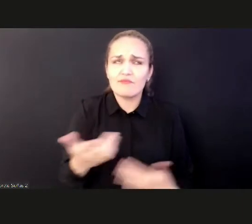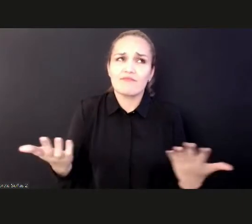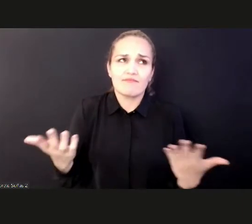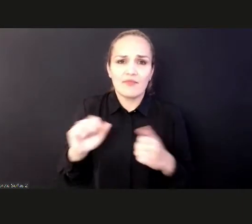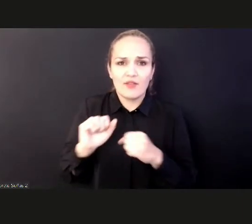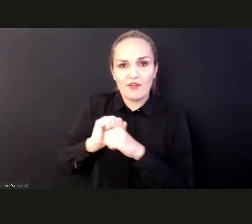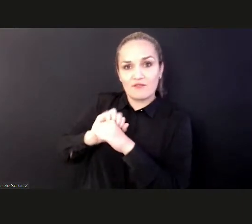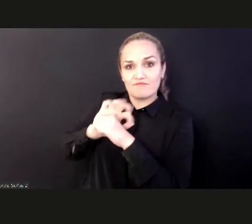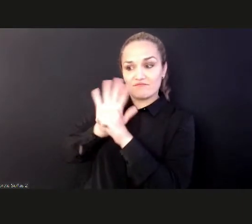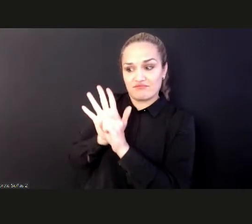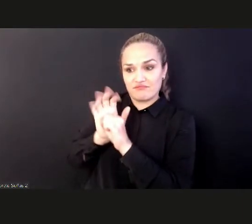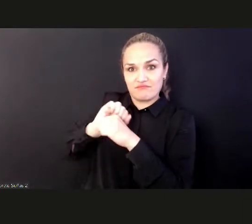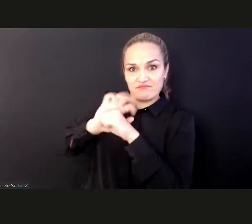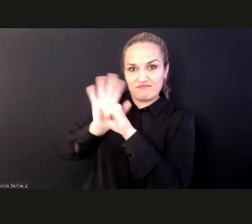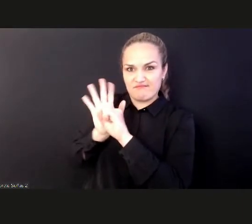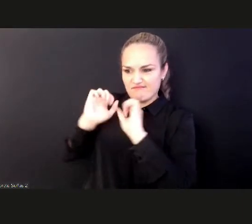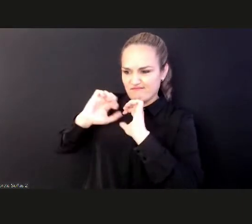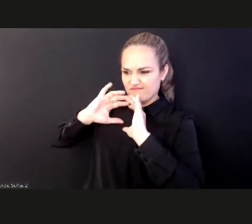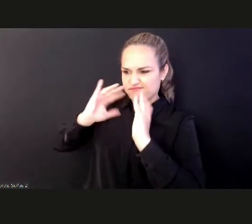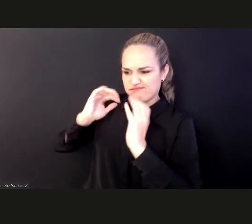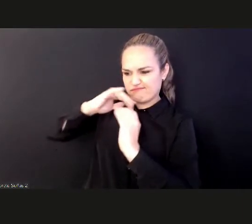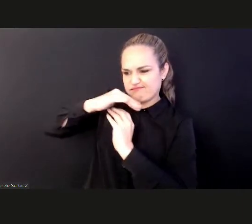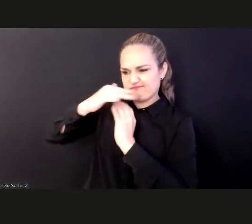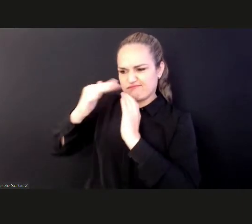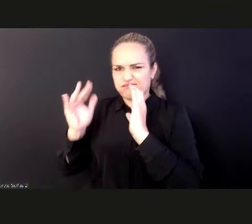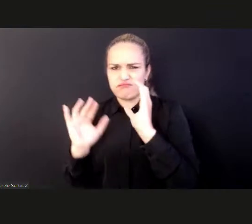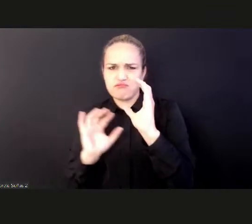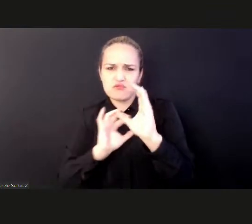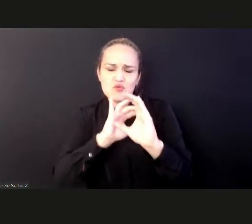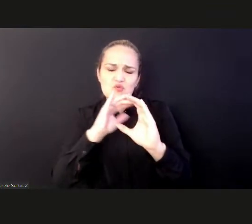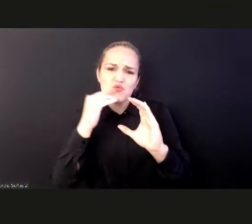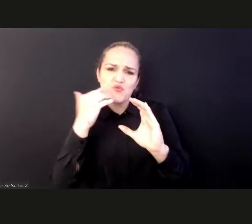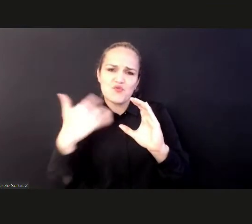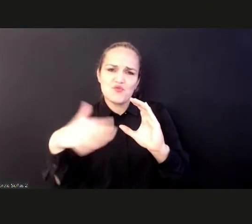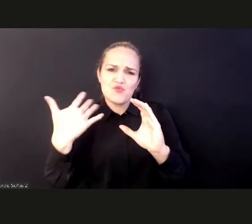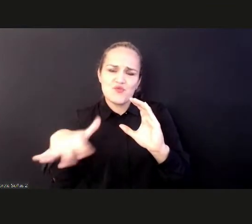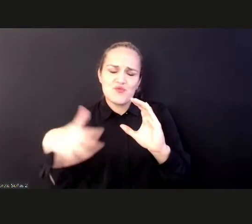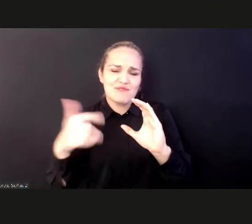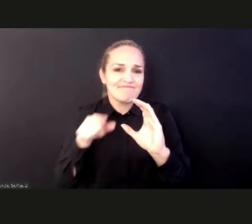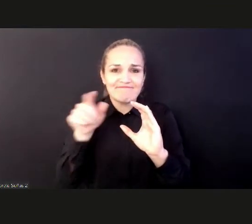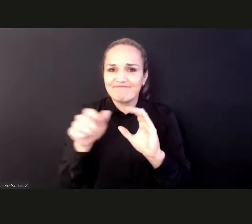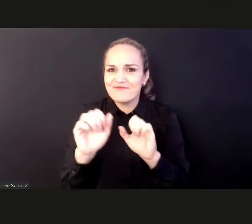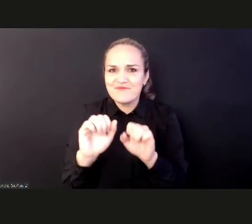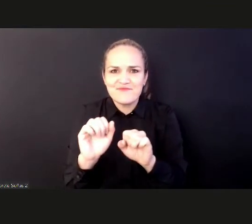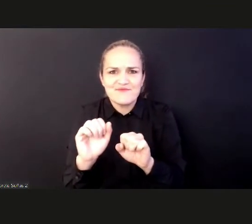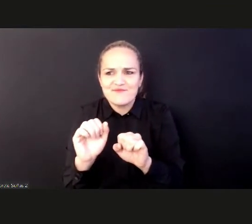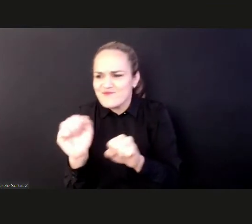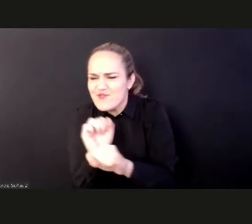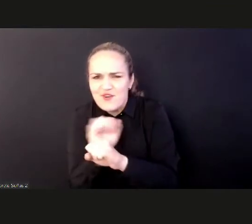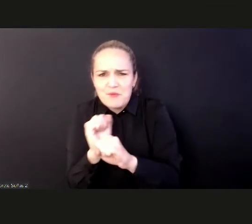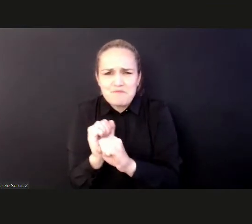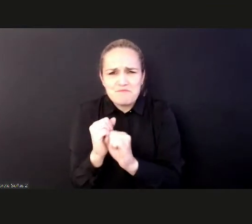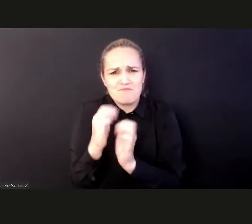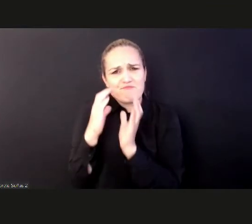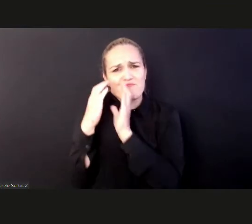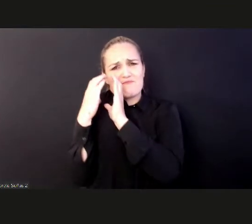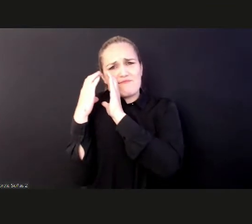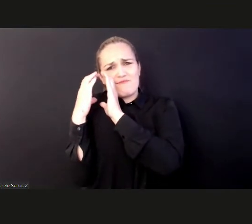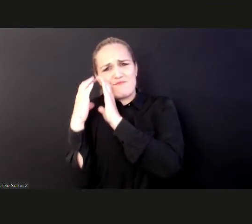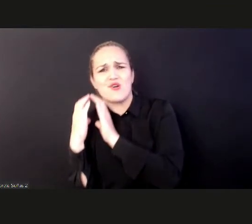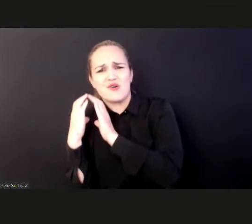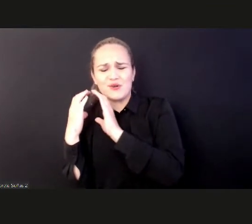across the world and has had a devastating effect on the sector. Our WTTC data shows